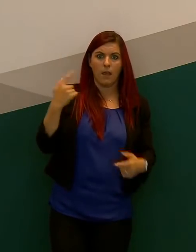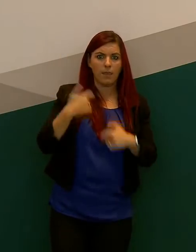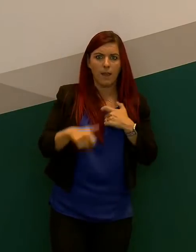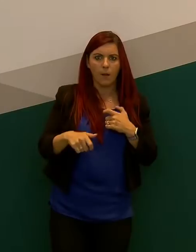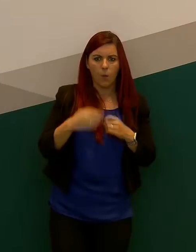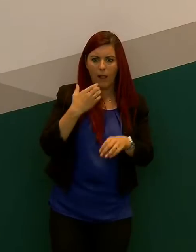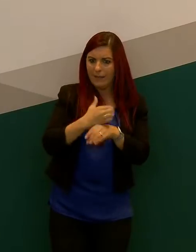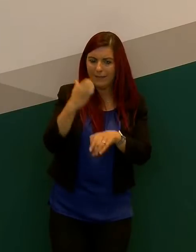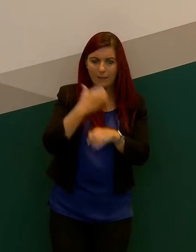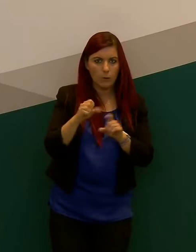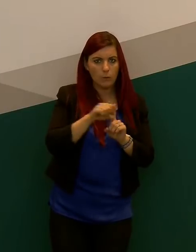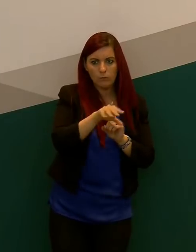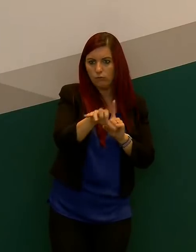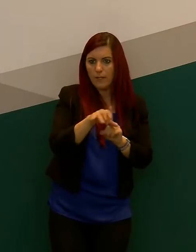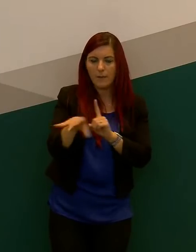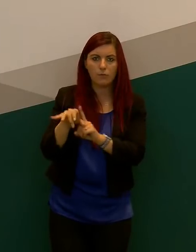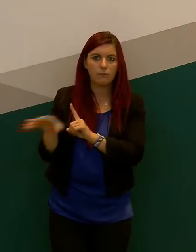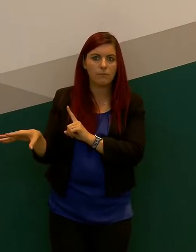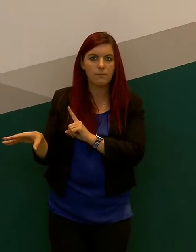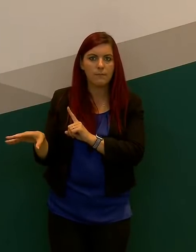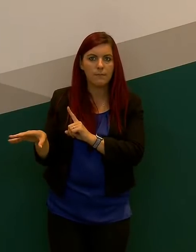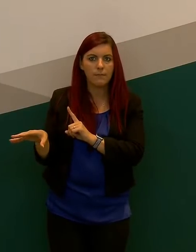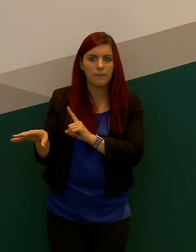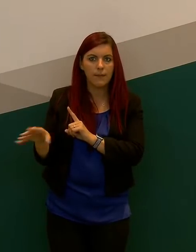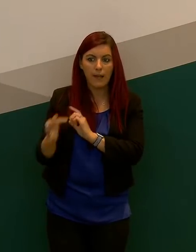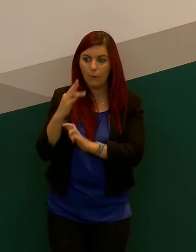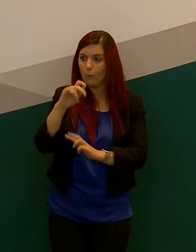begins. Unless a person comes forward to a GP